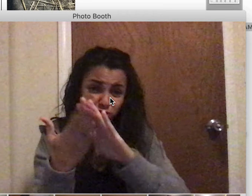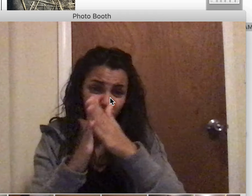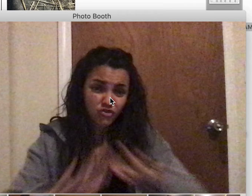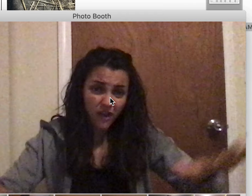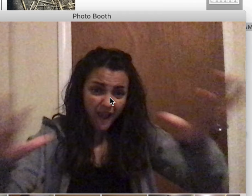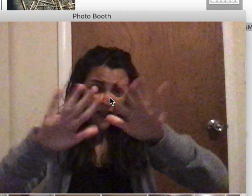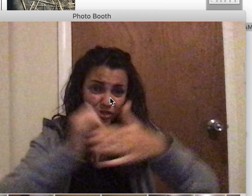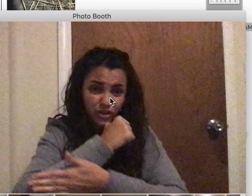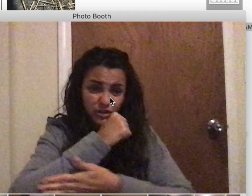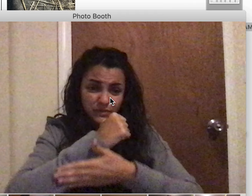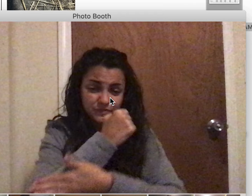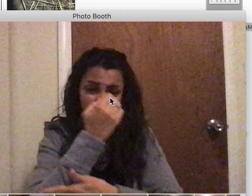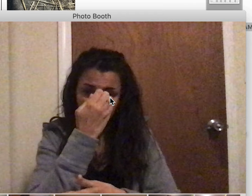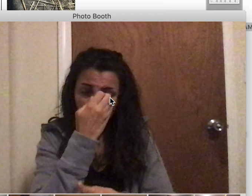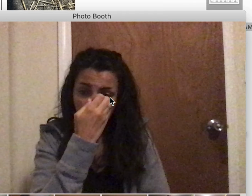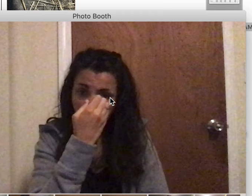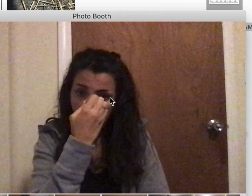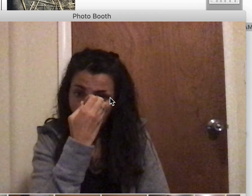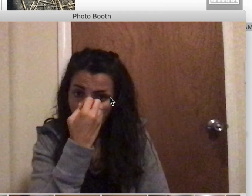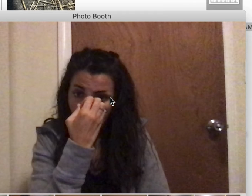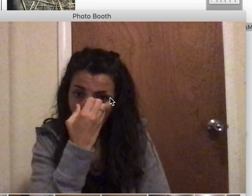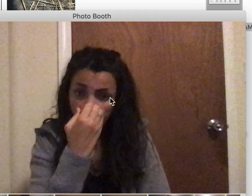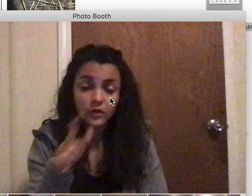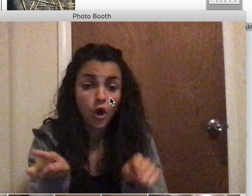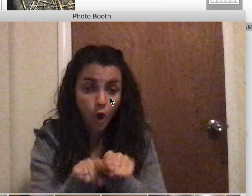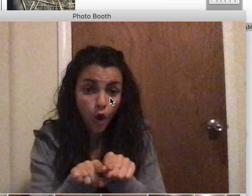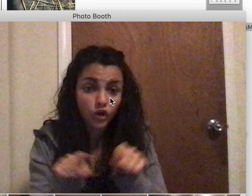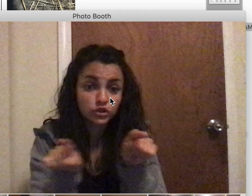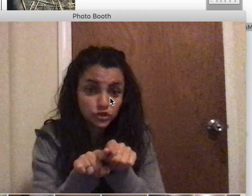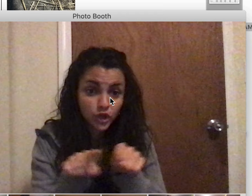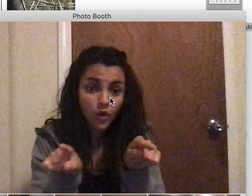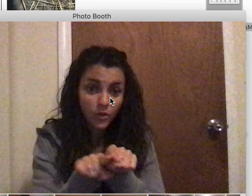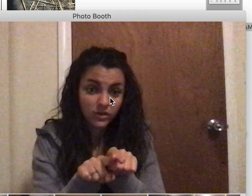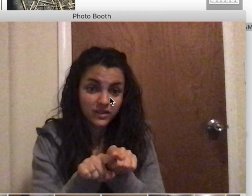there was another point, there's another side to this that was brought up,